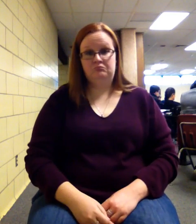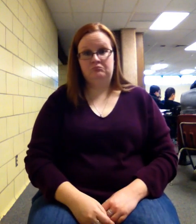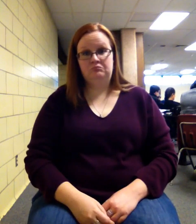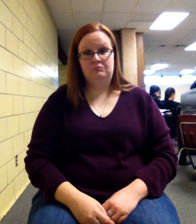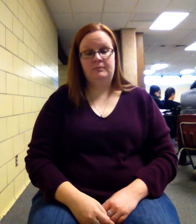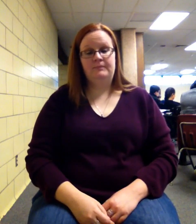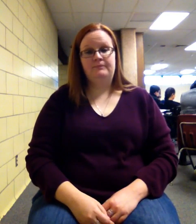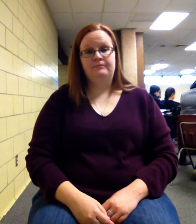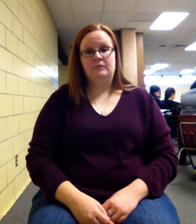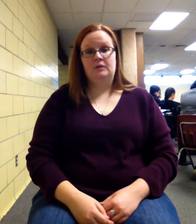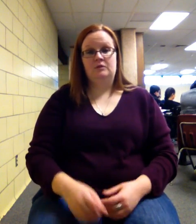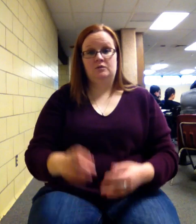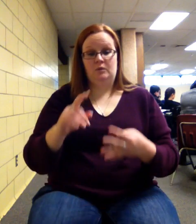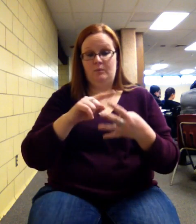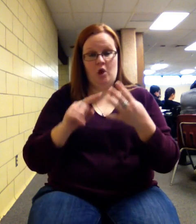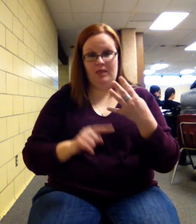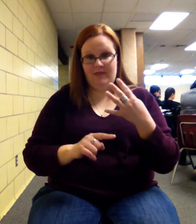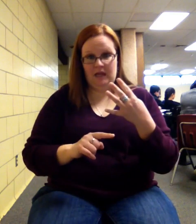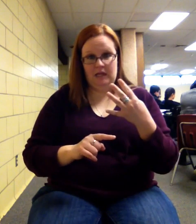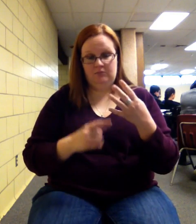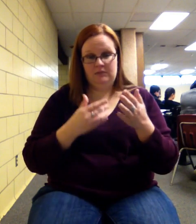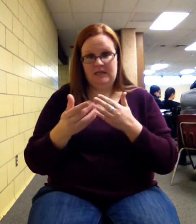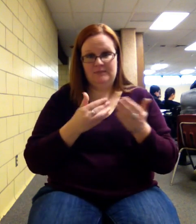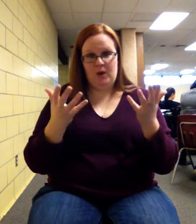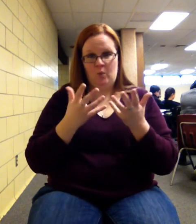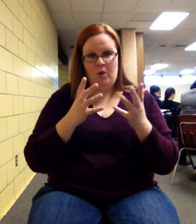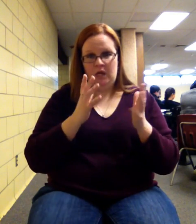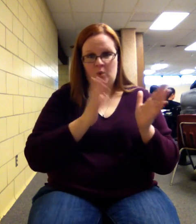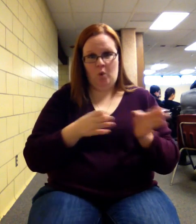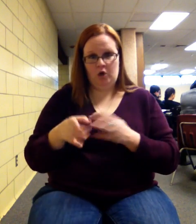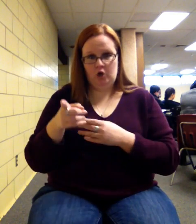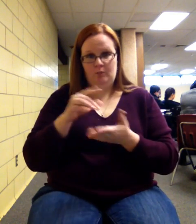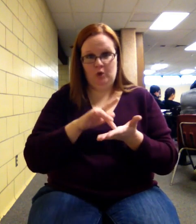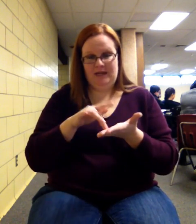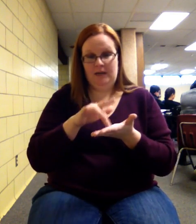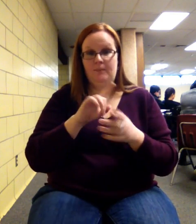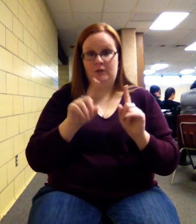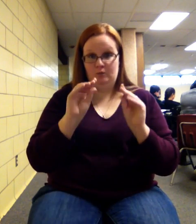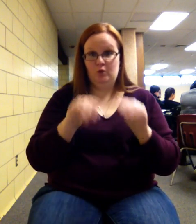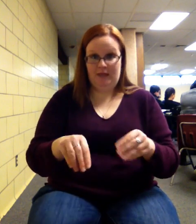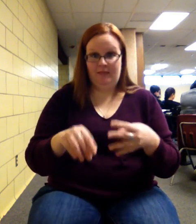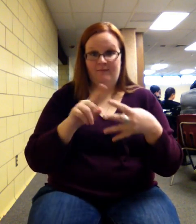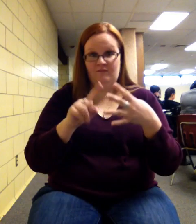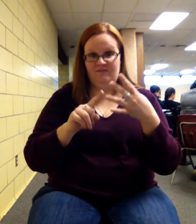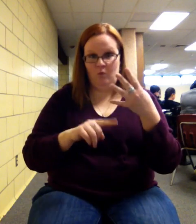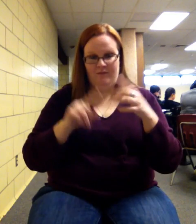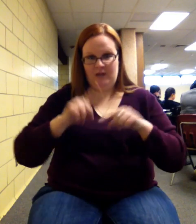So you get all of that in, and it doesn't matter what order you put it in. You just have to get those 4 variables in, so if you mess up something, you don't have to start all